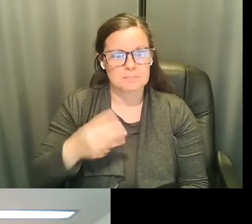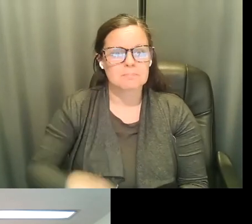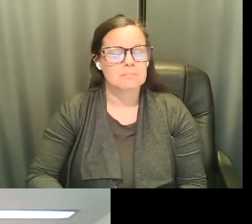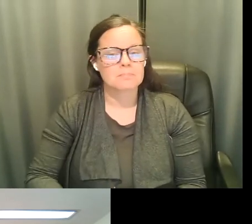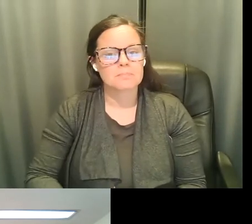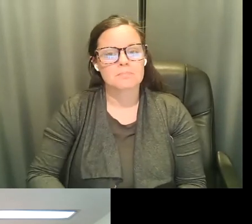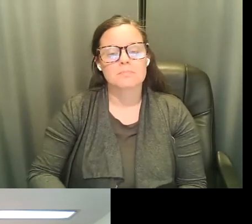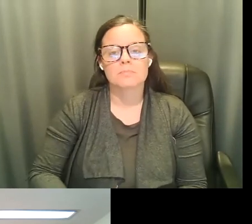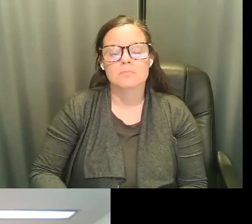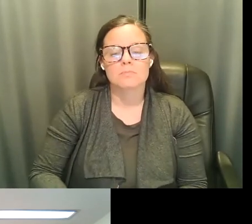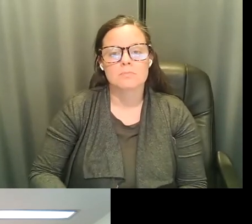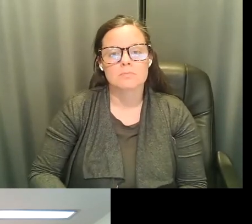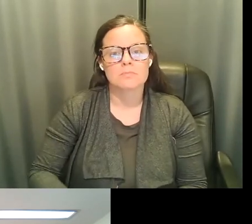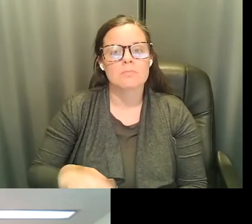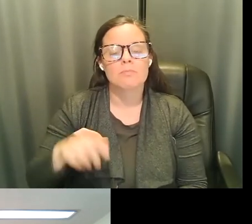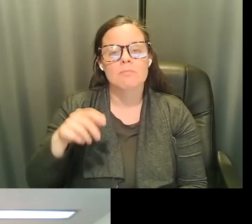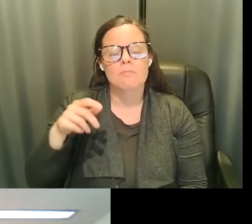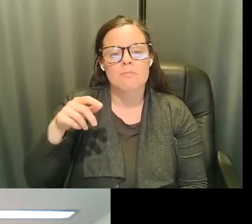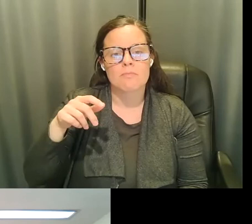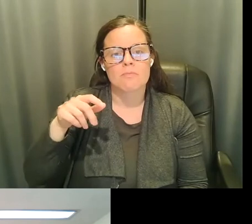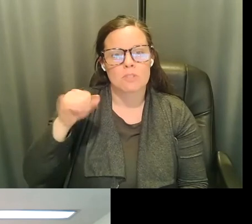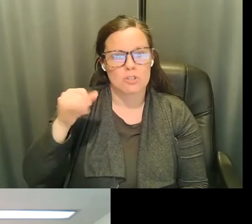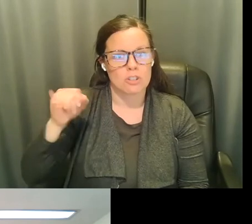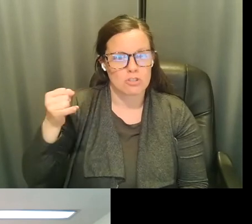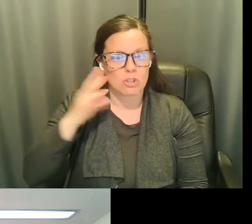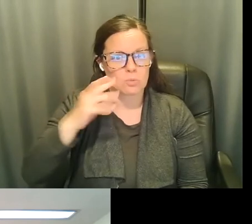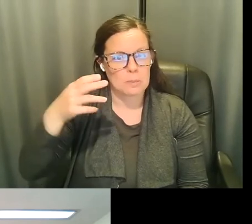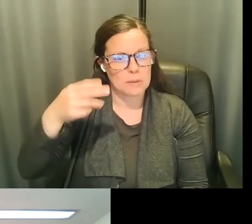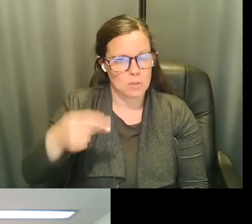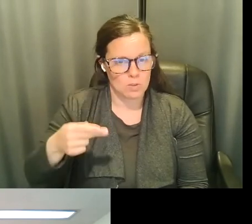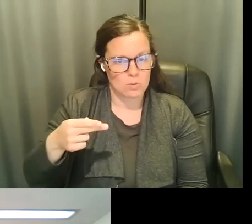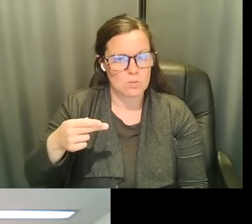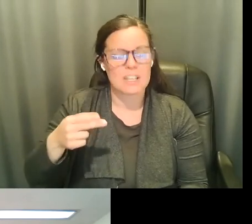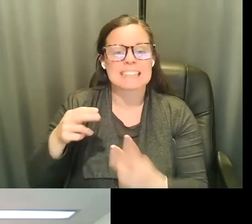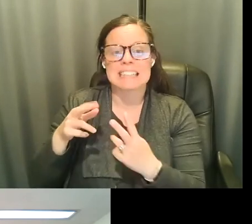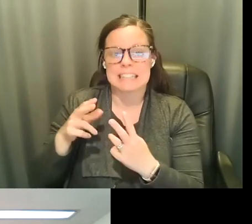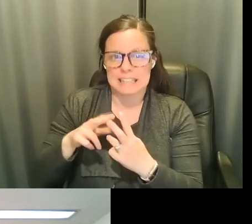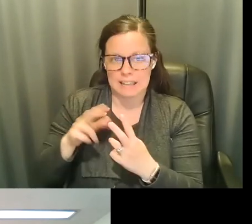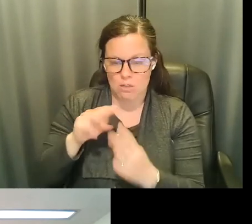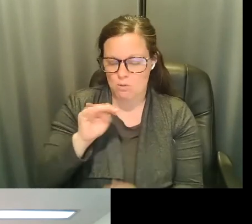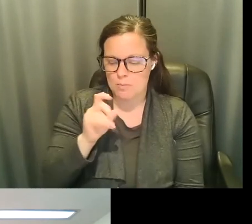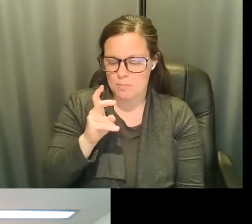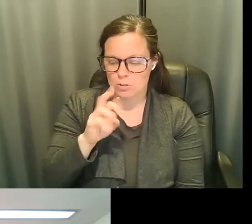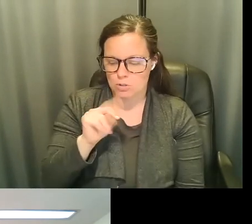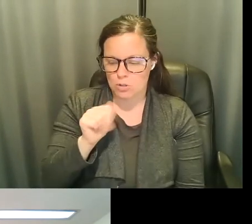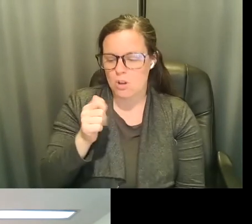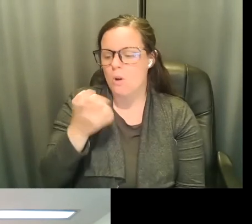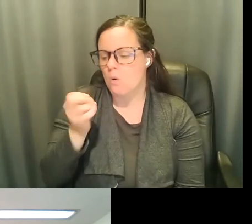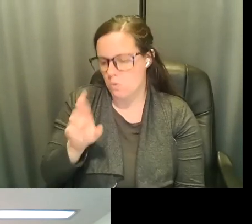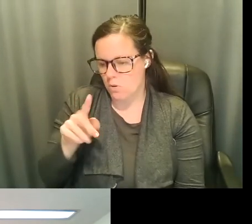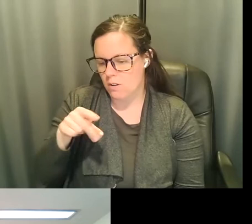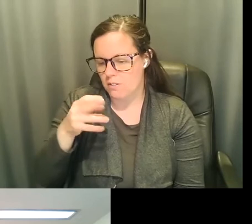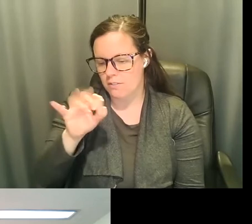and Thursdays are generally Johnson & Johnson and either Moderna or Pfizer, and Fridays